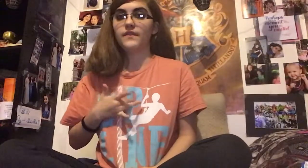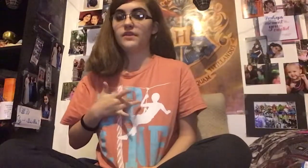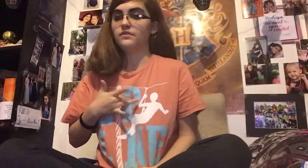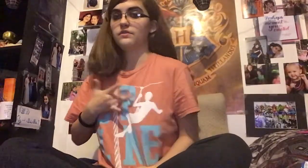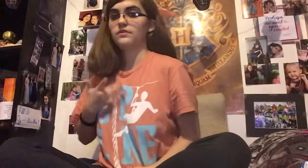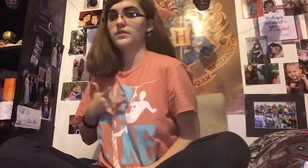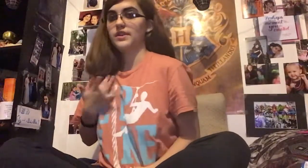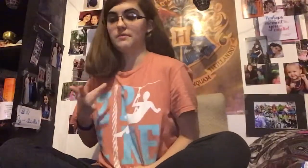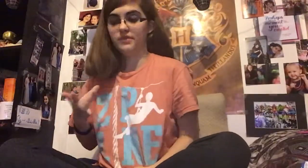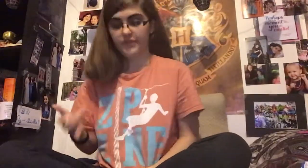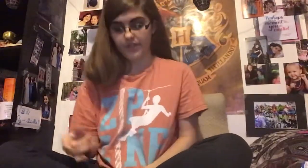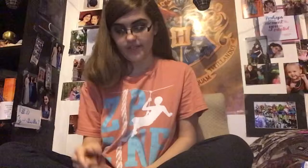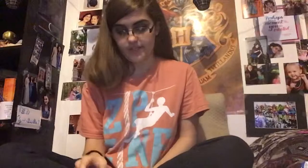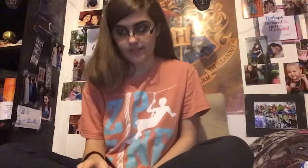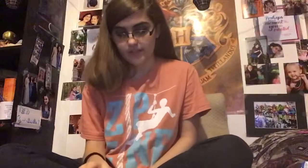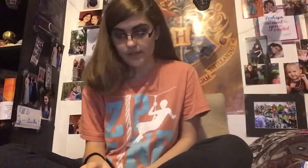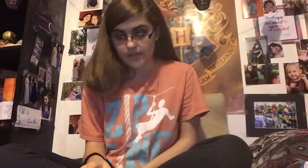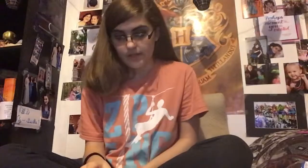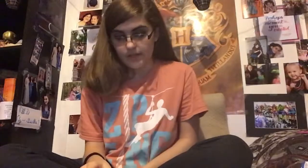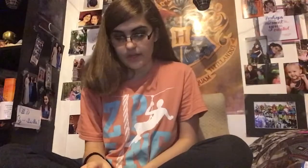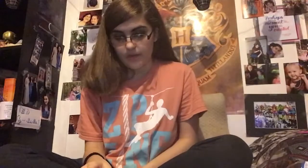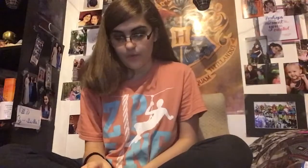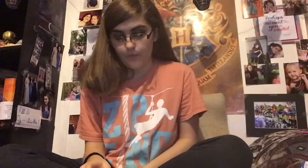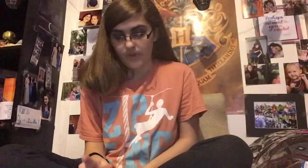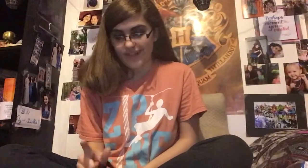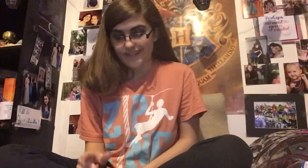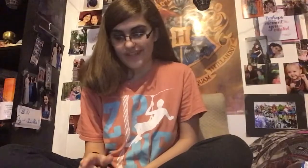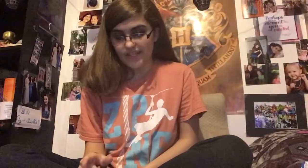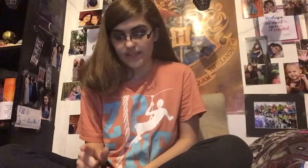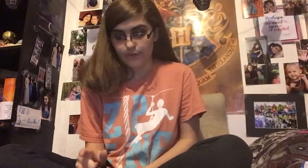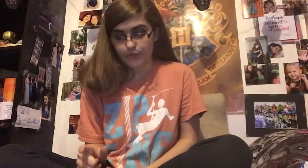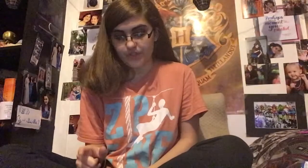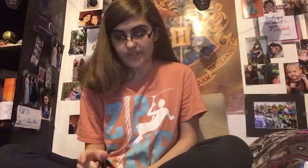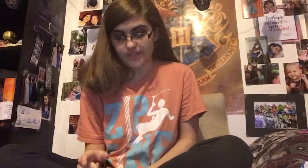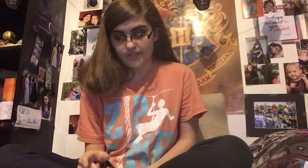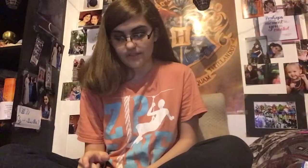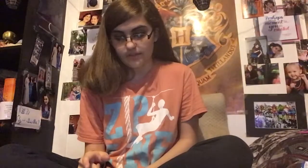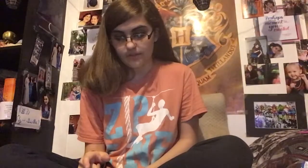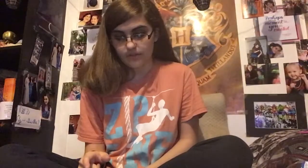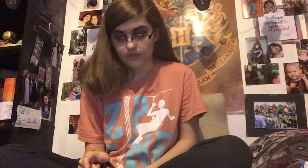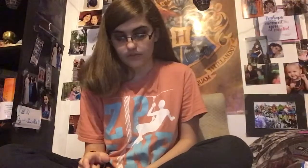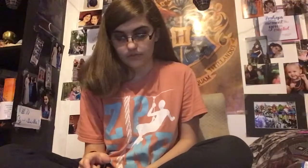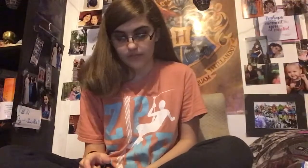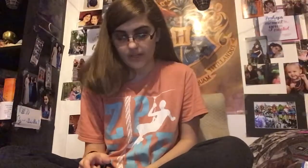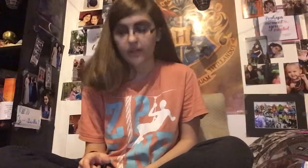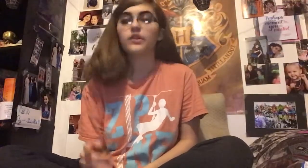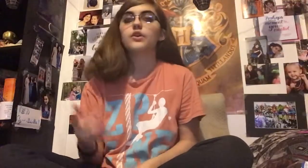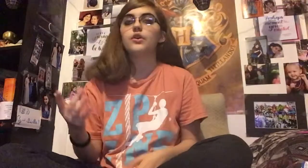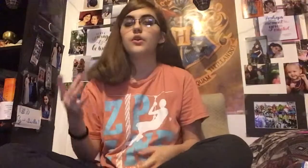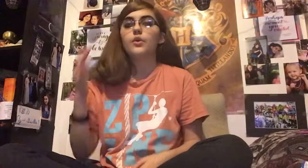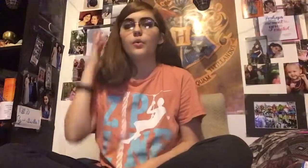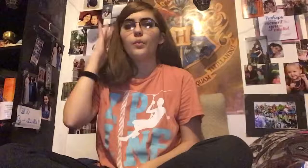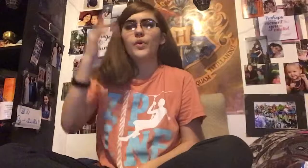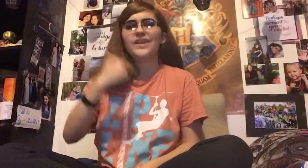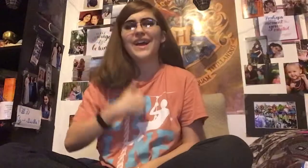feel in the middle of your chest. Will I dance for you, Jesus? Or, yeah. Will